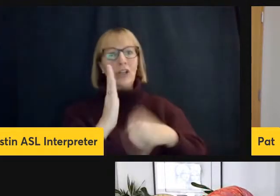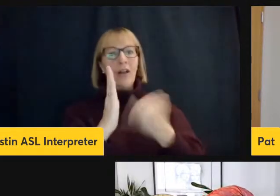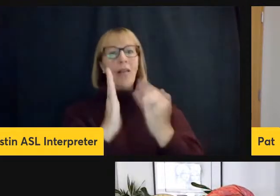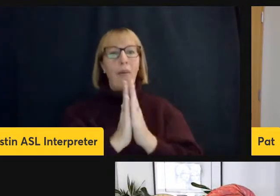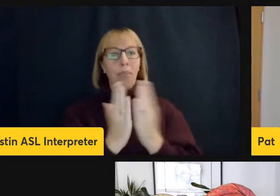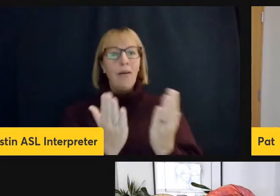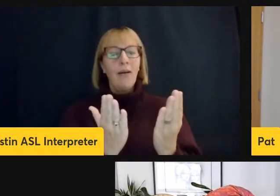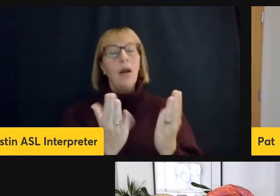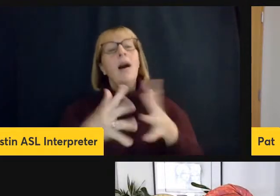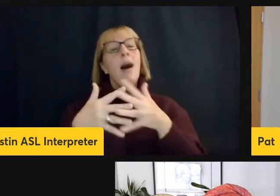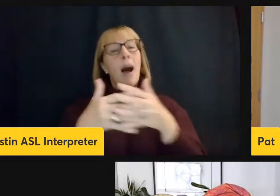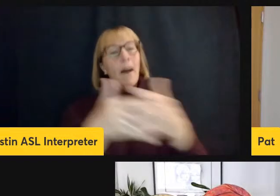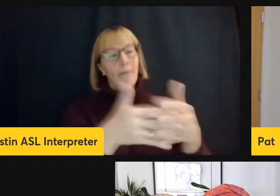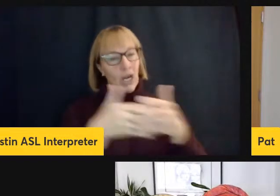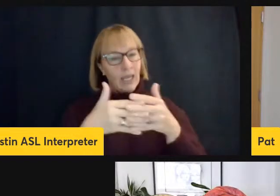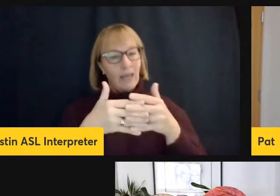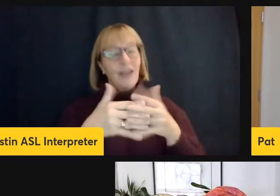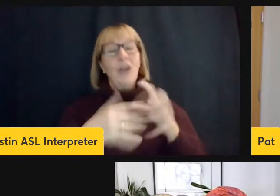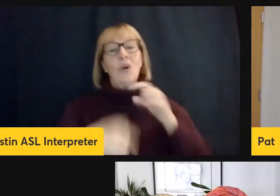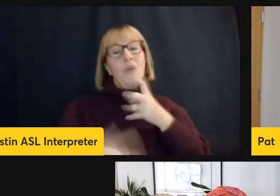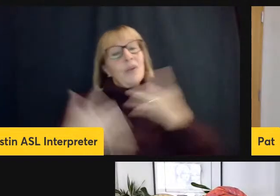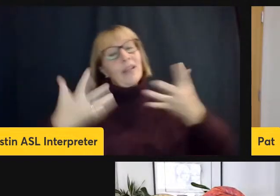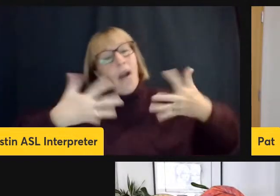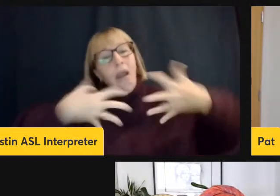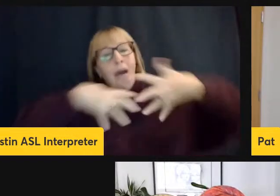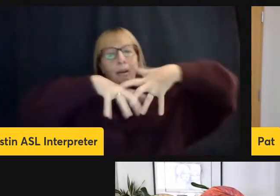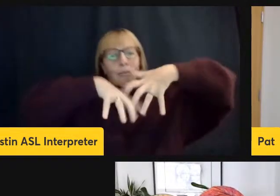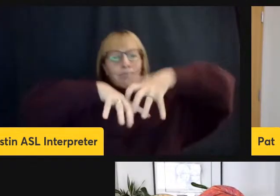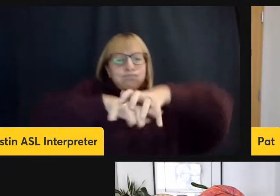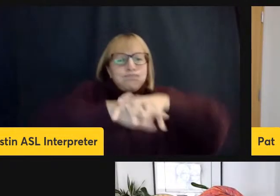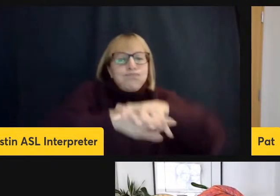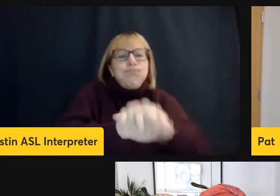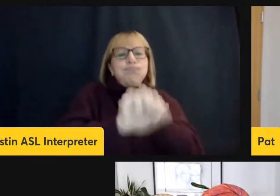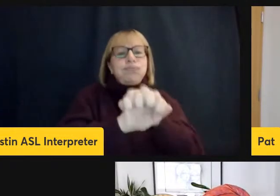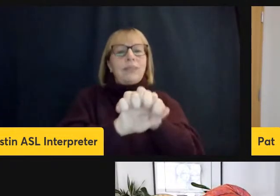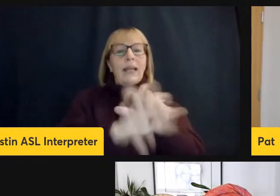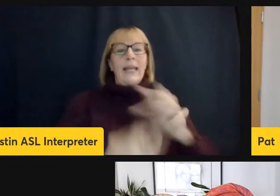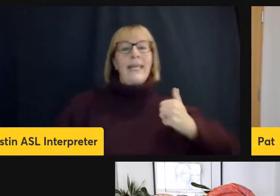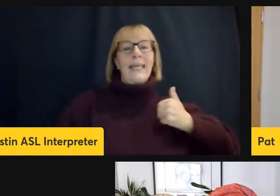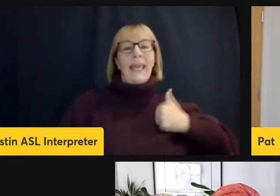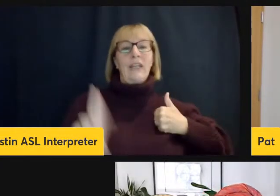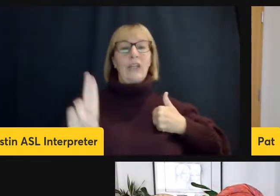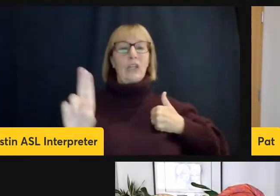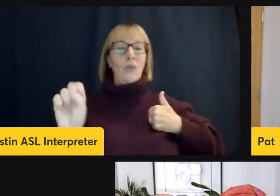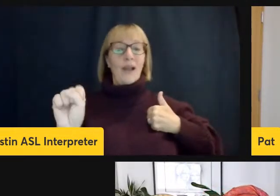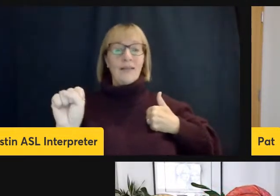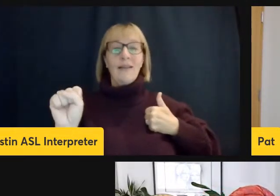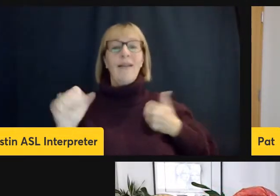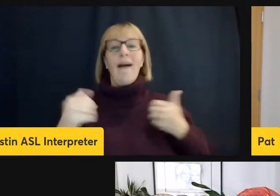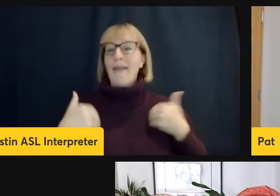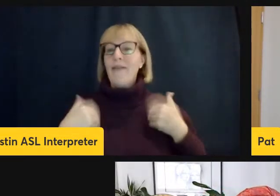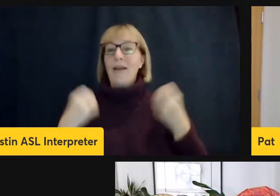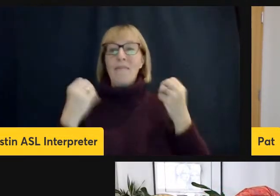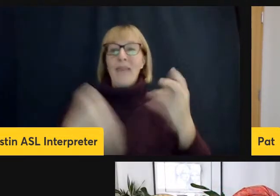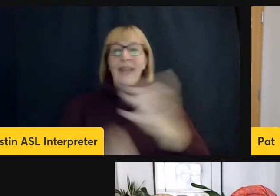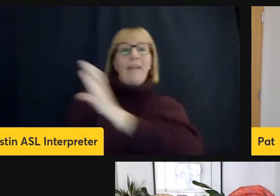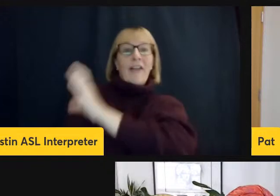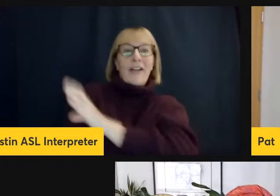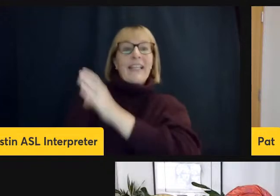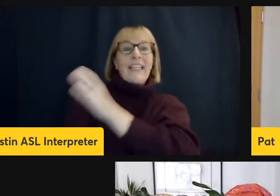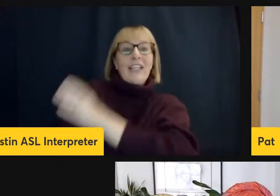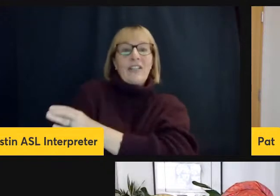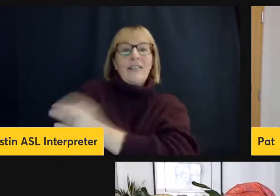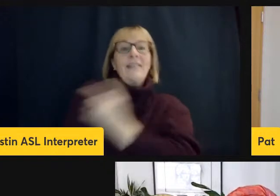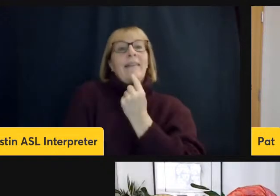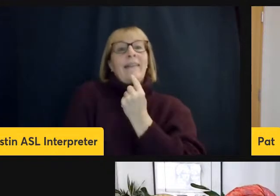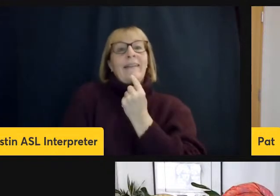deeply we're intertwined, and the idea that it's different in Canada than the US. I've had many clinicians and physicians tell me that,